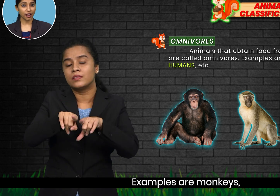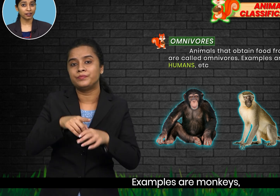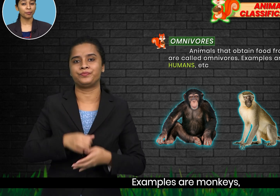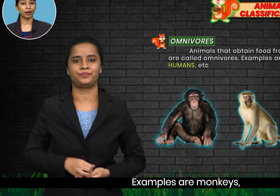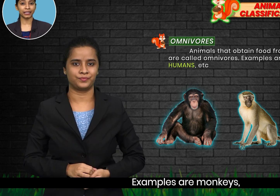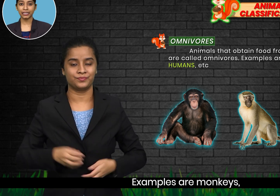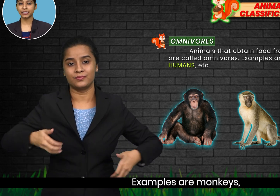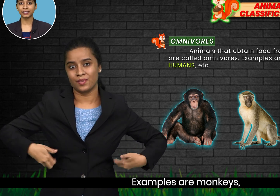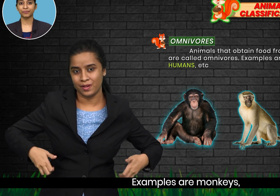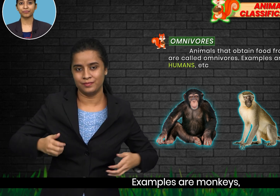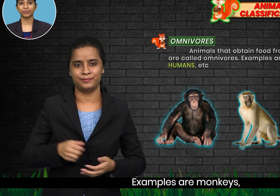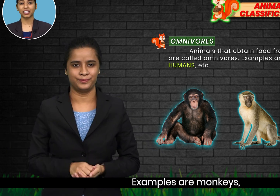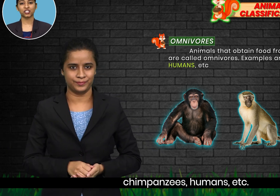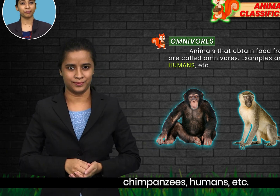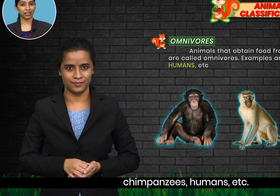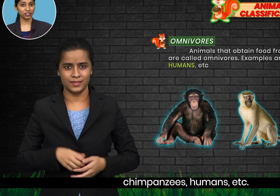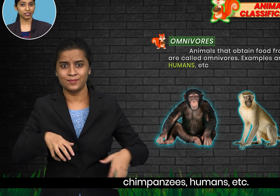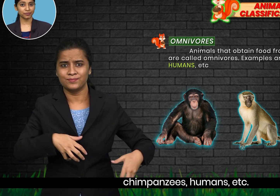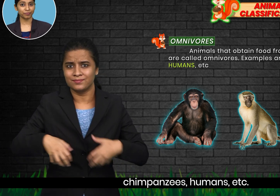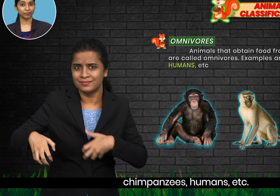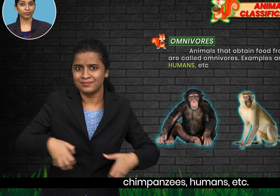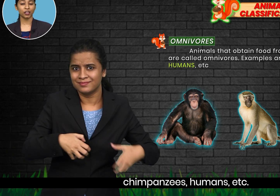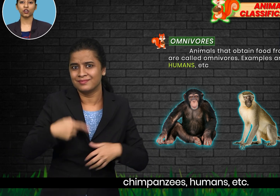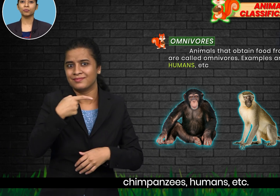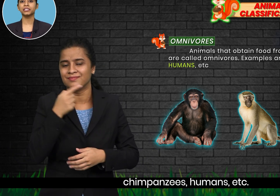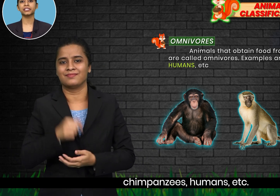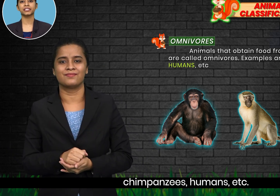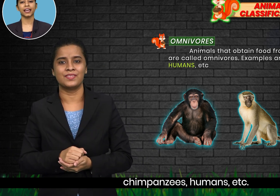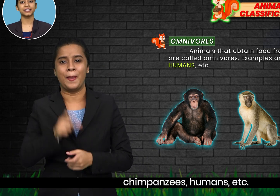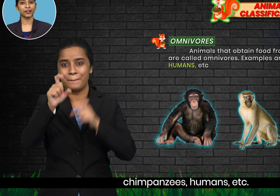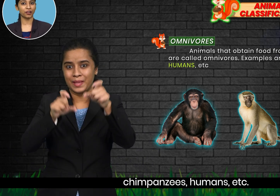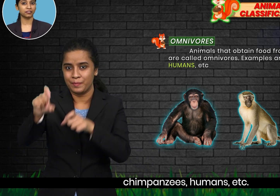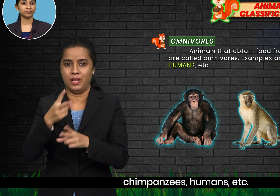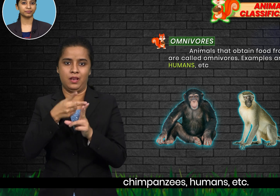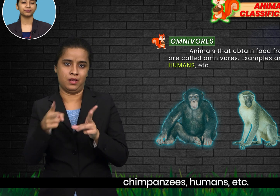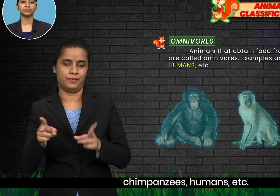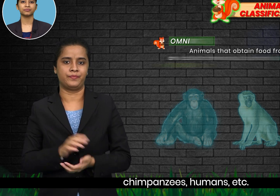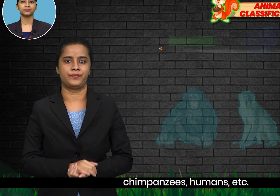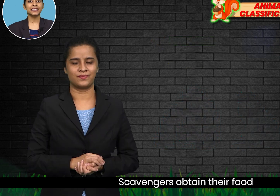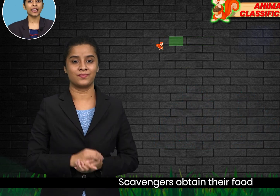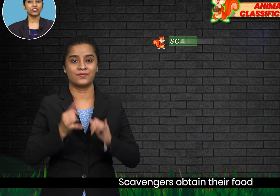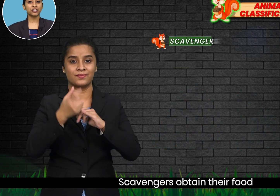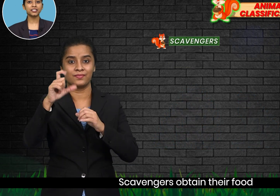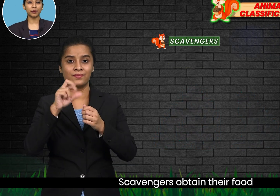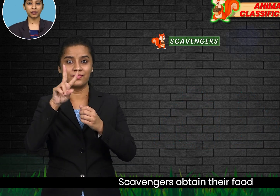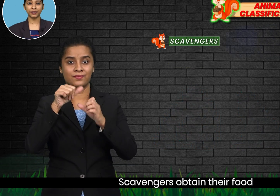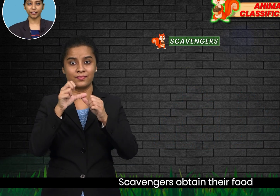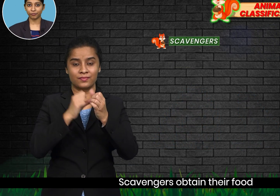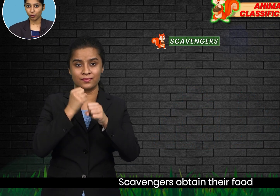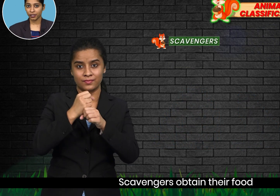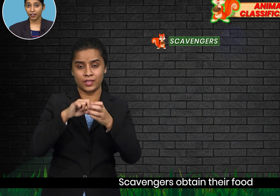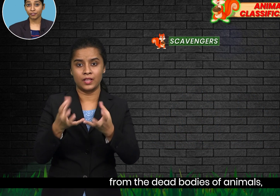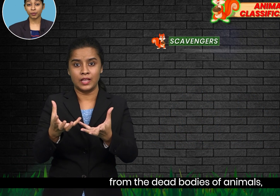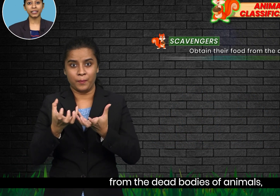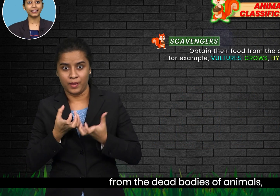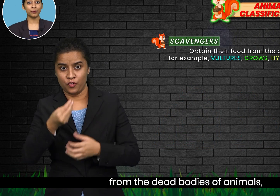Examples are monkeys, chimpanzees, humans, etc. Scavengers obtain their